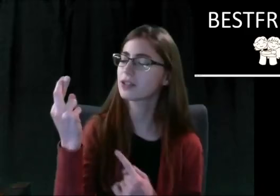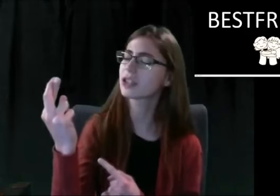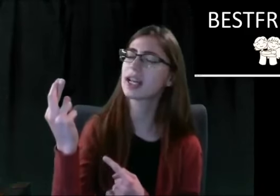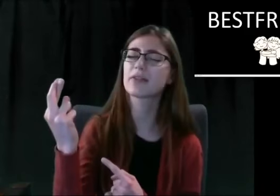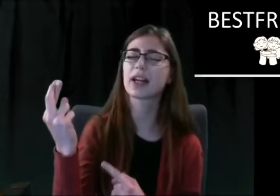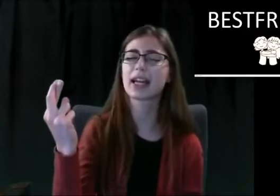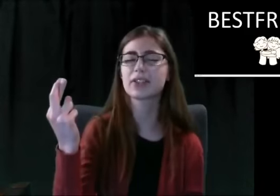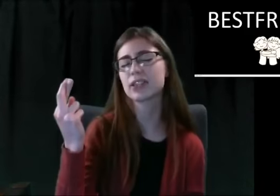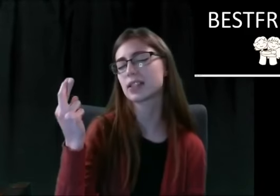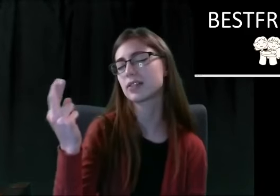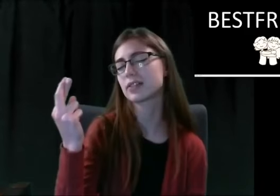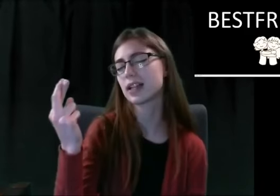shake of your hand, just a little tiny.